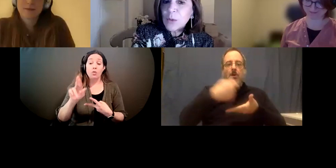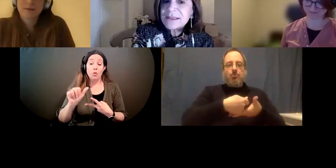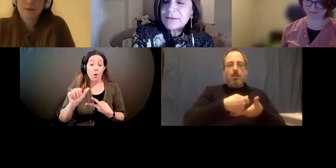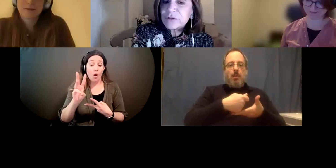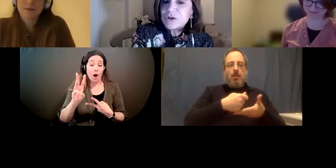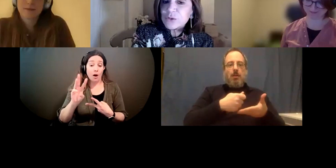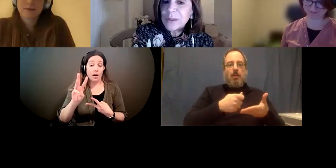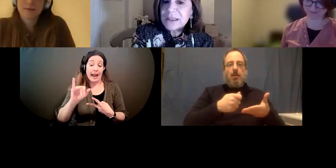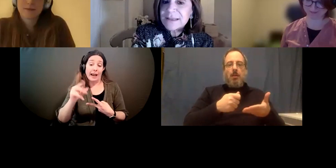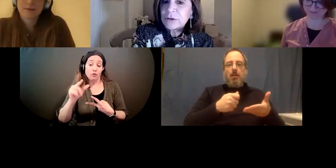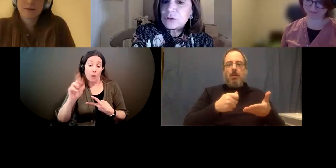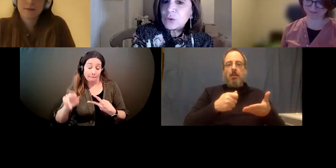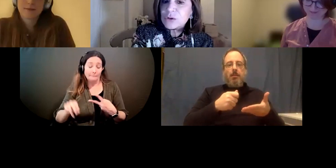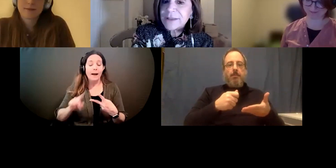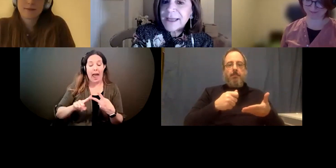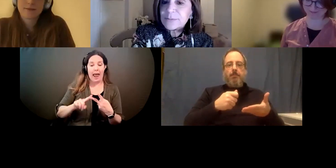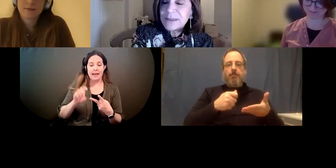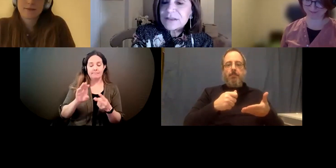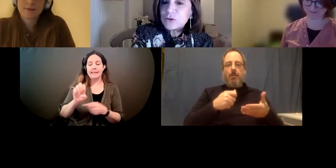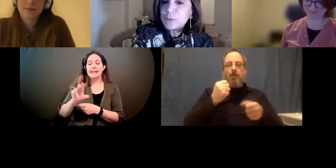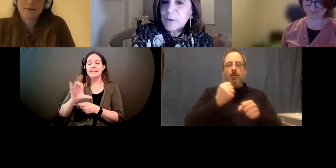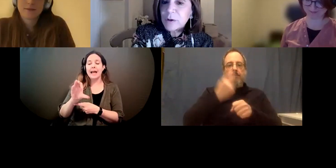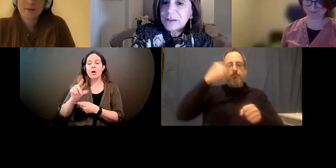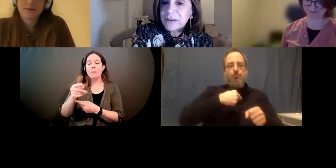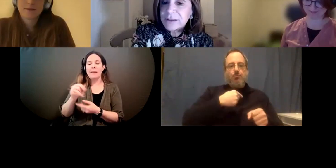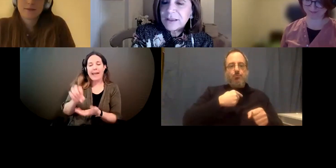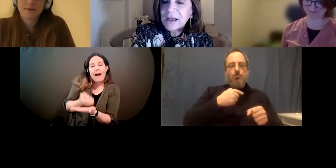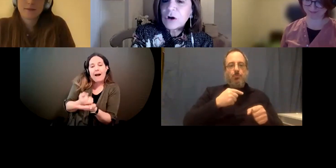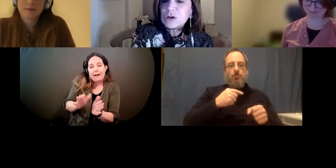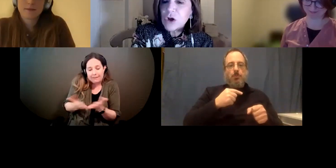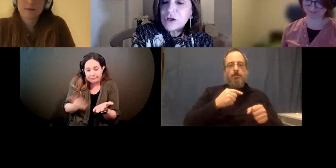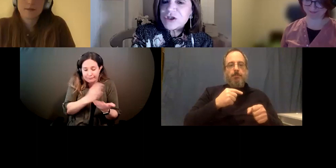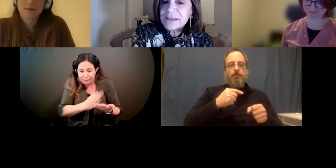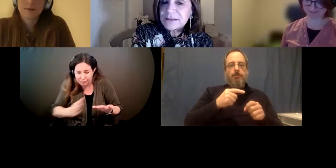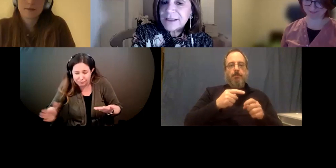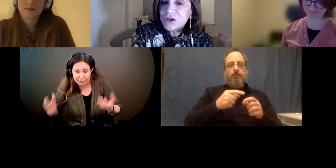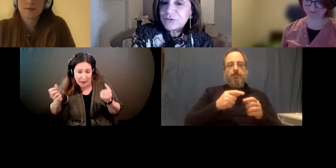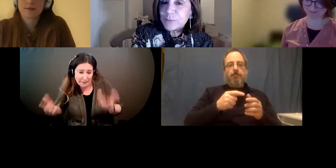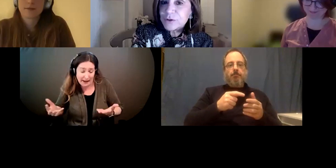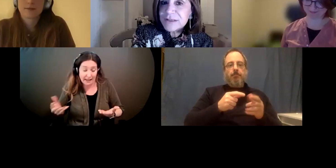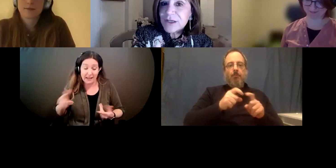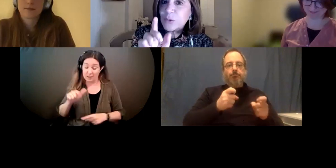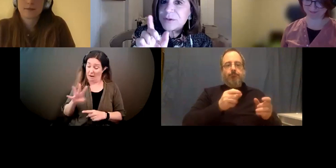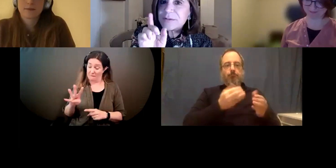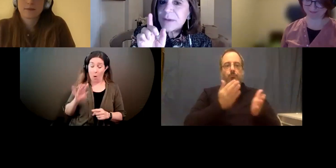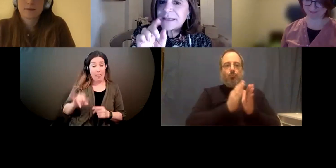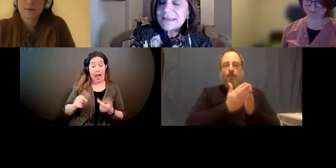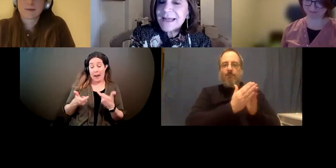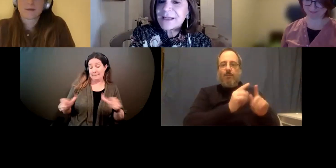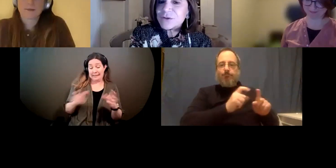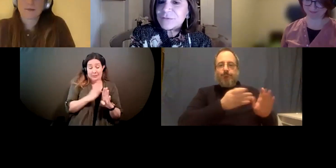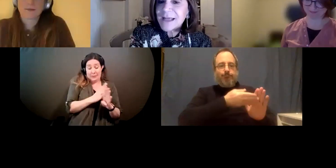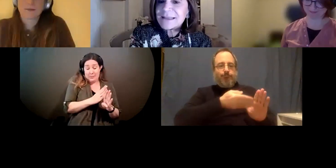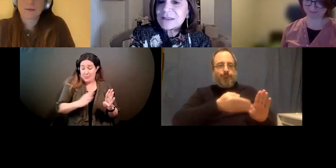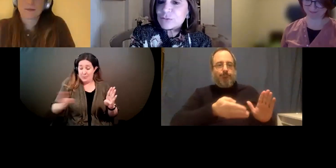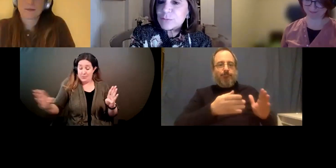released once every 2 weeks at her local A&P supermarket. Our largest collection of books was my